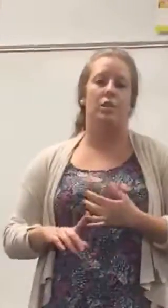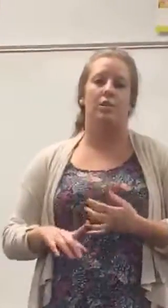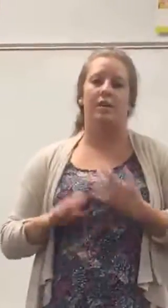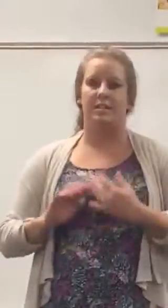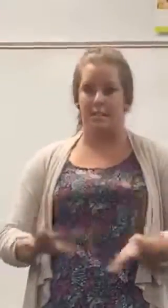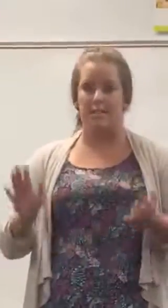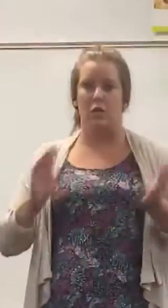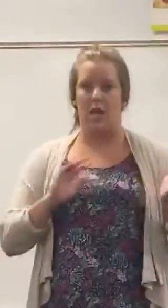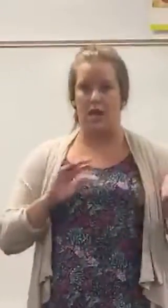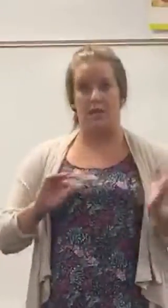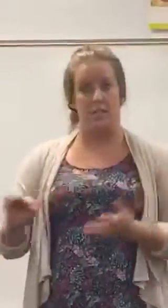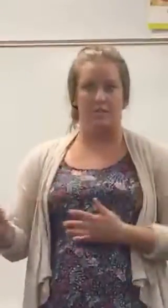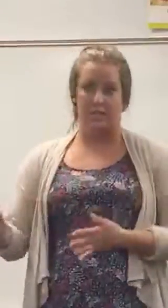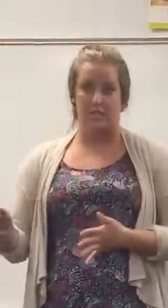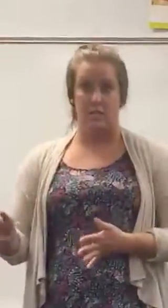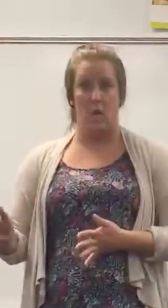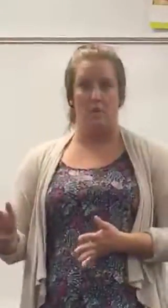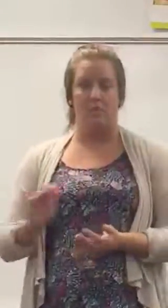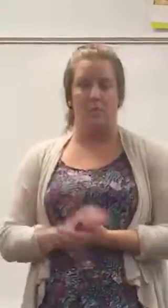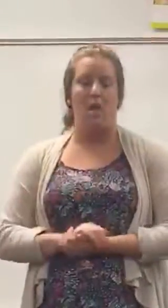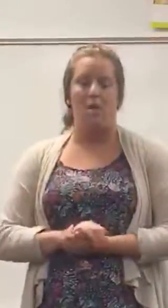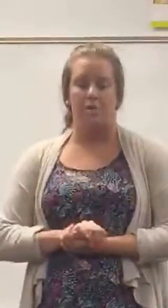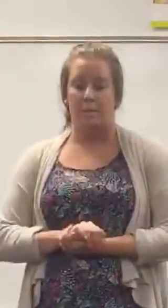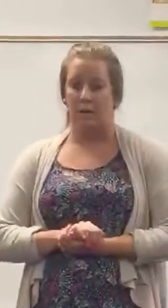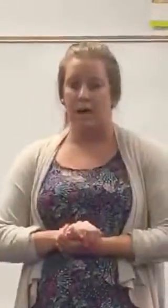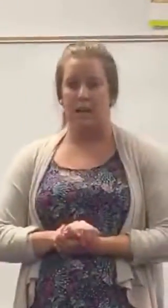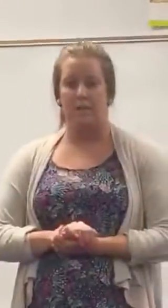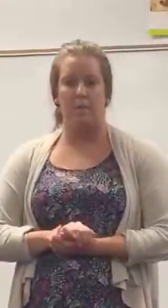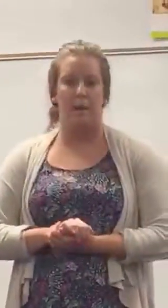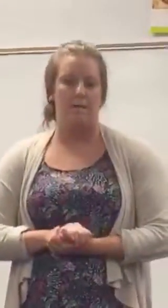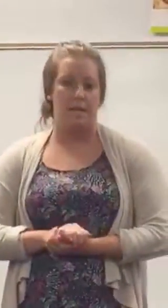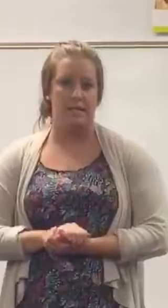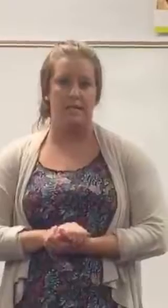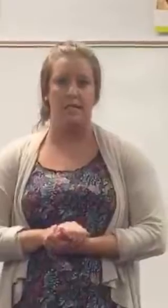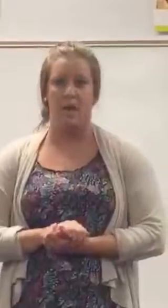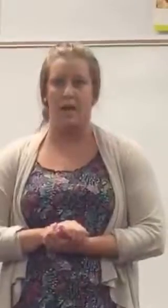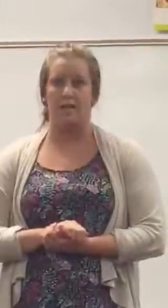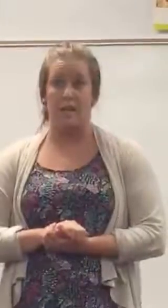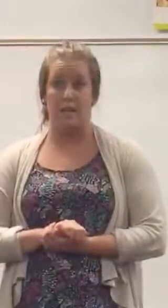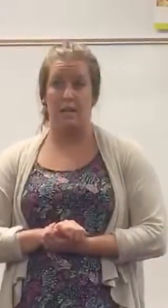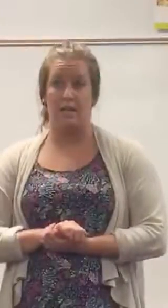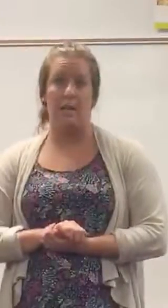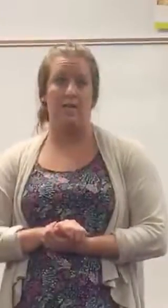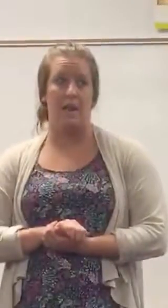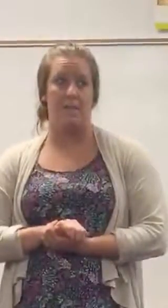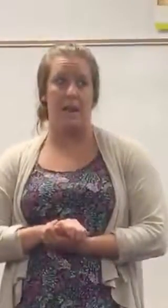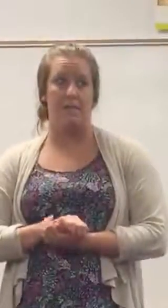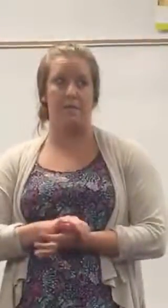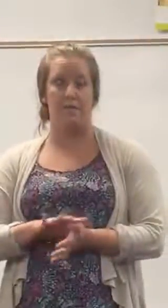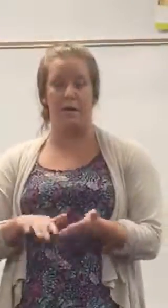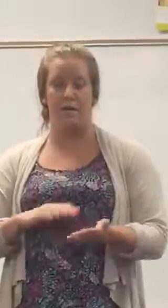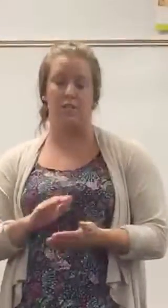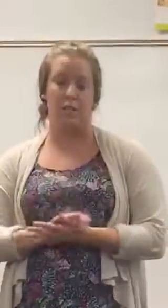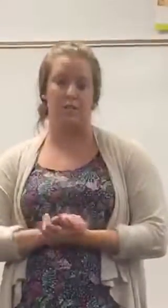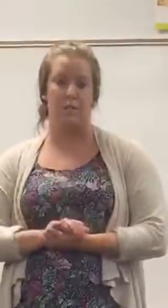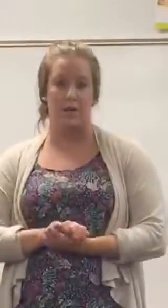to assist you in achieving this goal? So I'm going to go ahead and give you about a minute to just go ahead and think, and then I'm going to have you turn around and share to